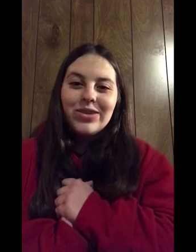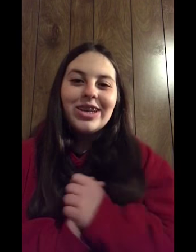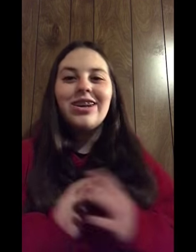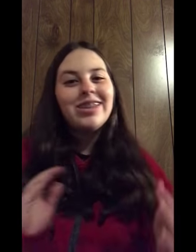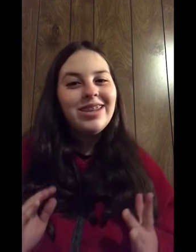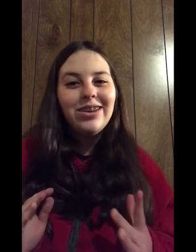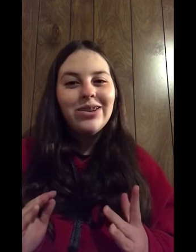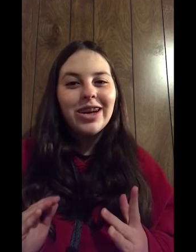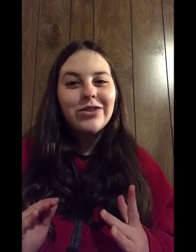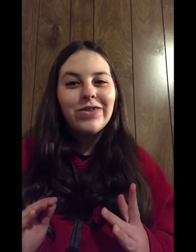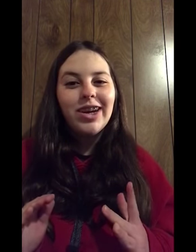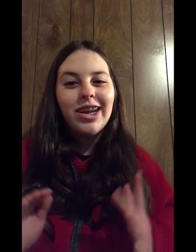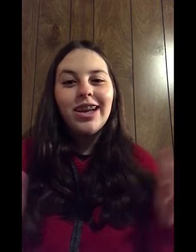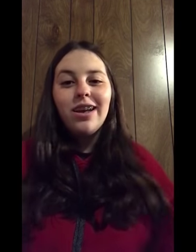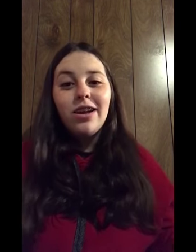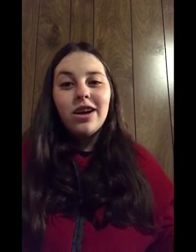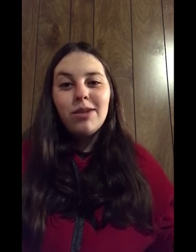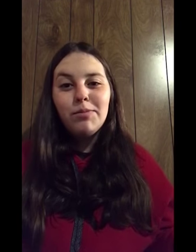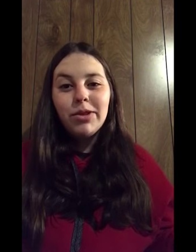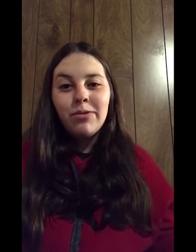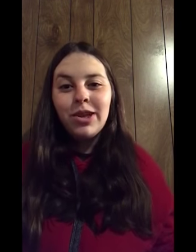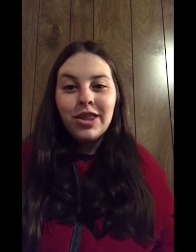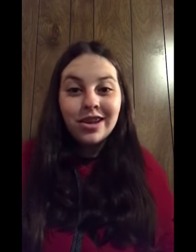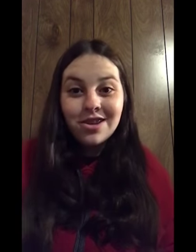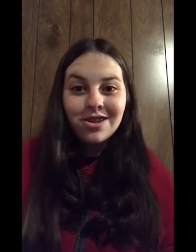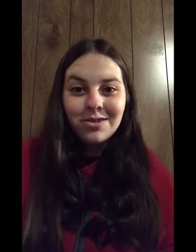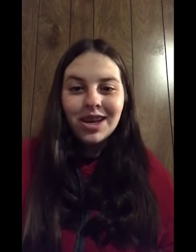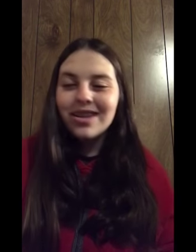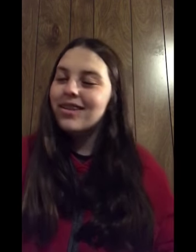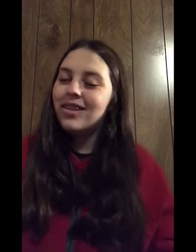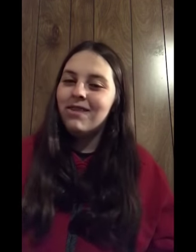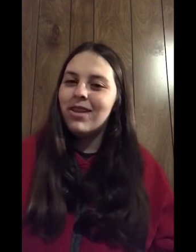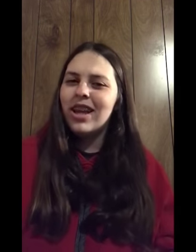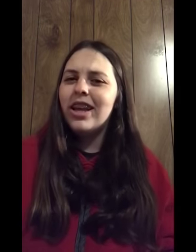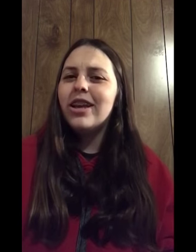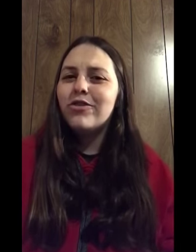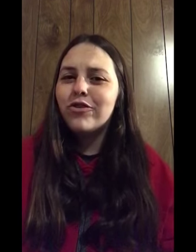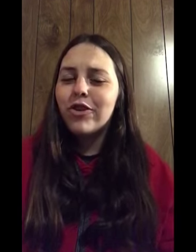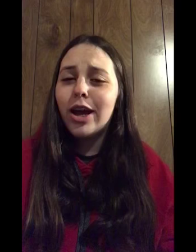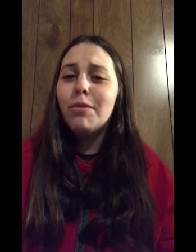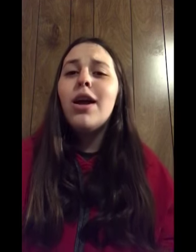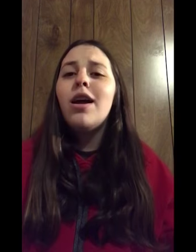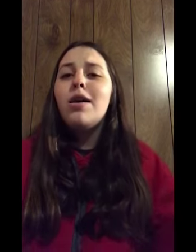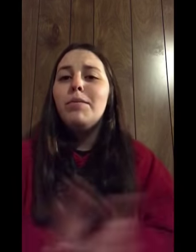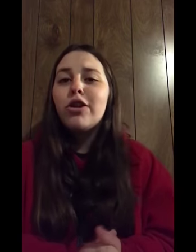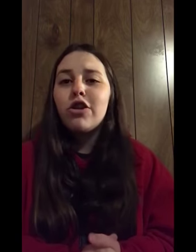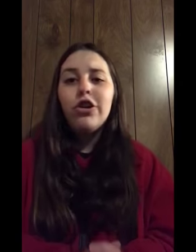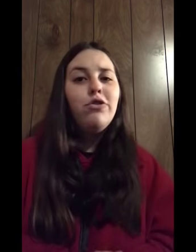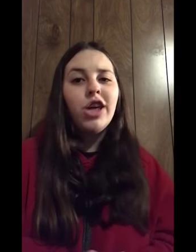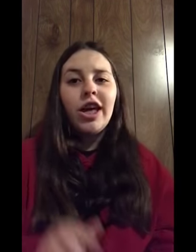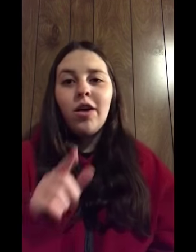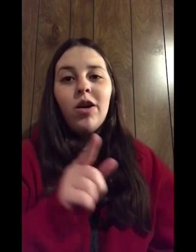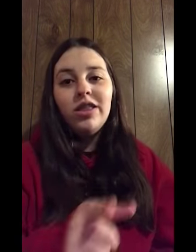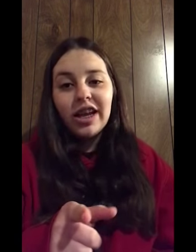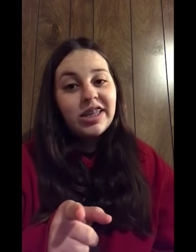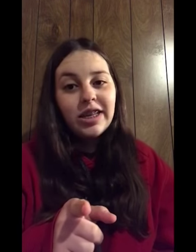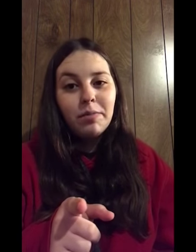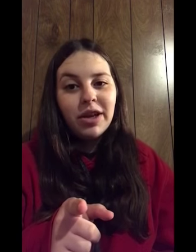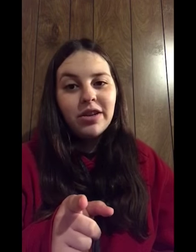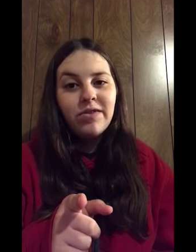week. I'll see you next Friday. Comment below what you think I should do next. Leave a like and subscribe. Make sure you check out Lexi and Amanda's